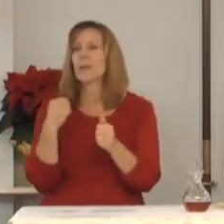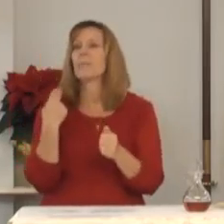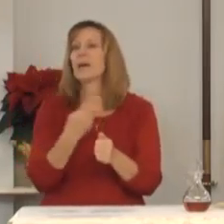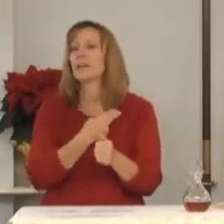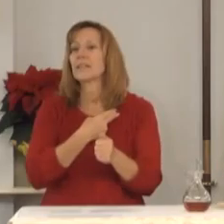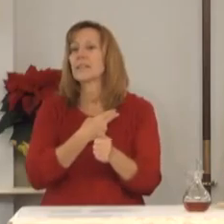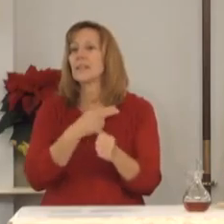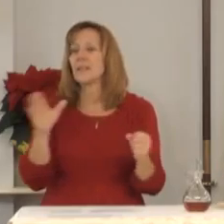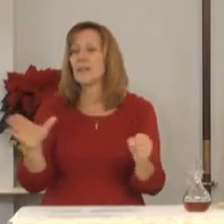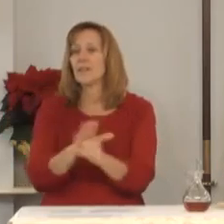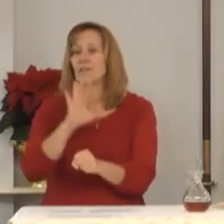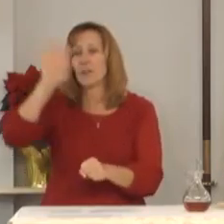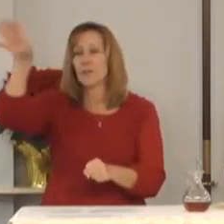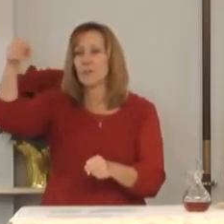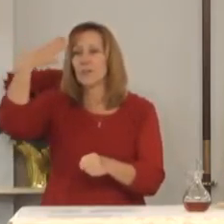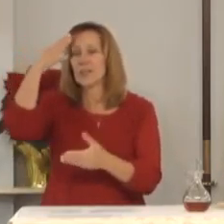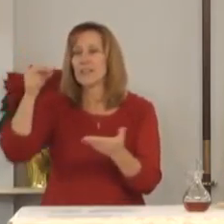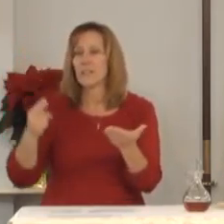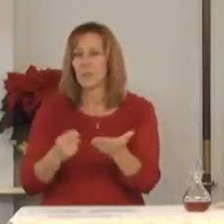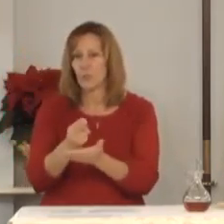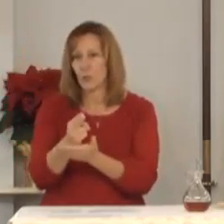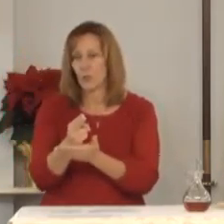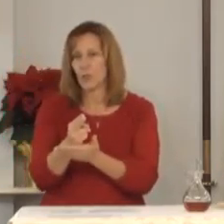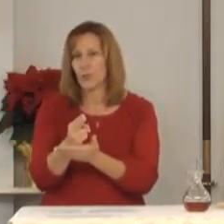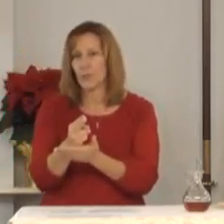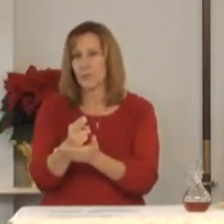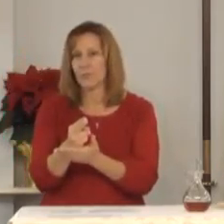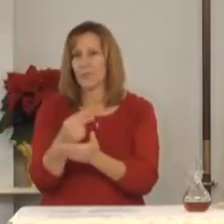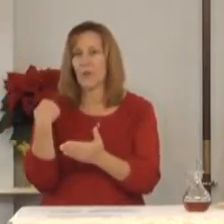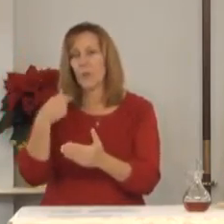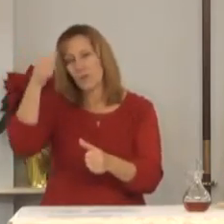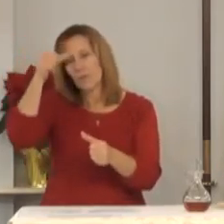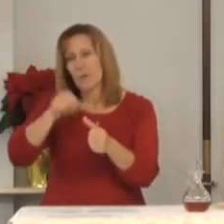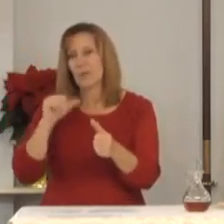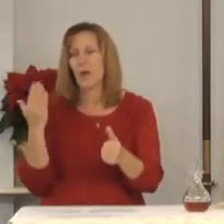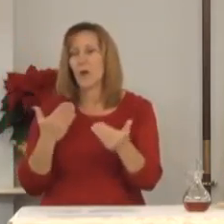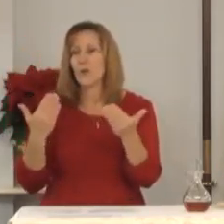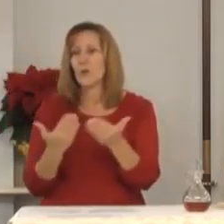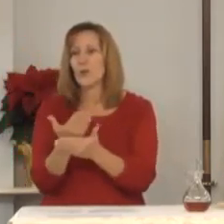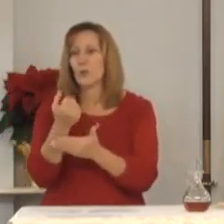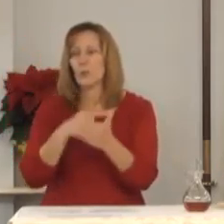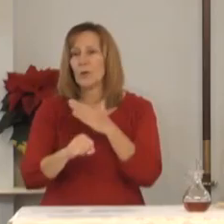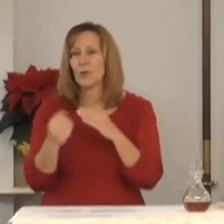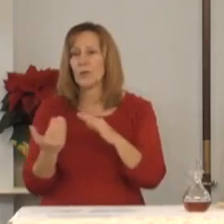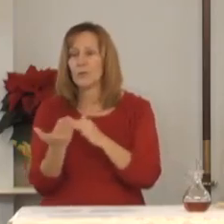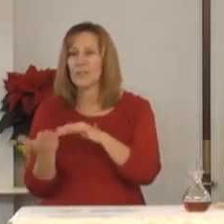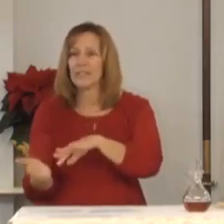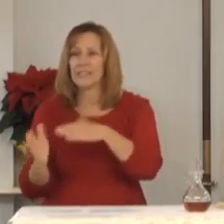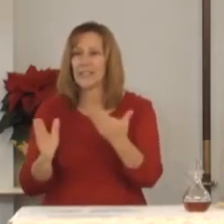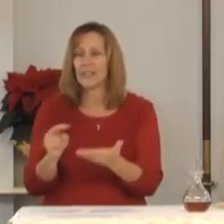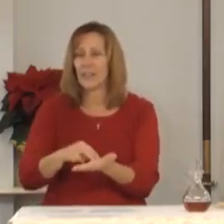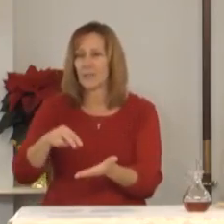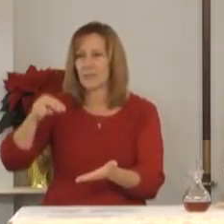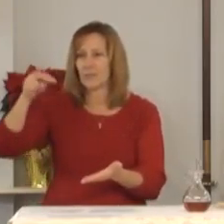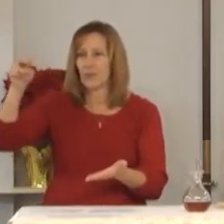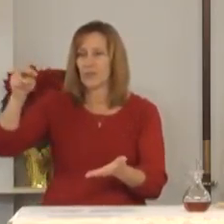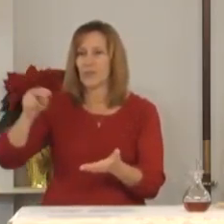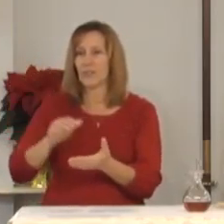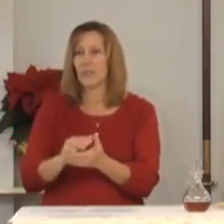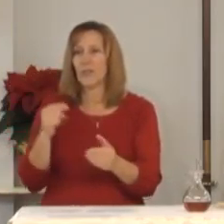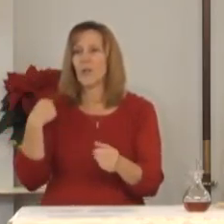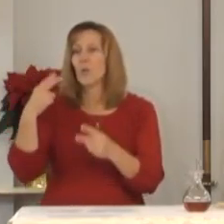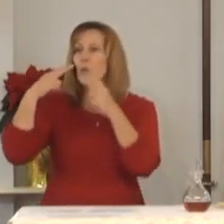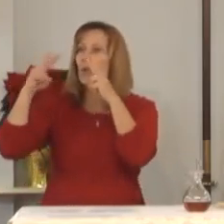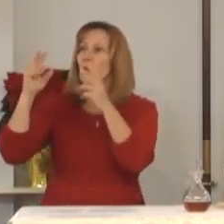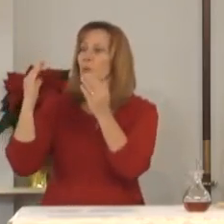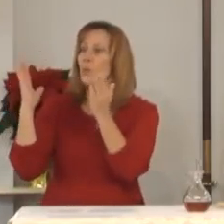us, full of grace and truth. We remember our new birth in his death and resurrection. We